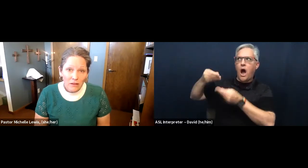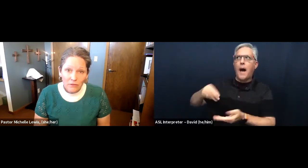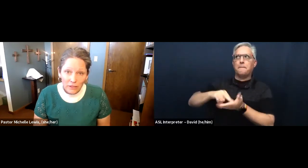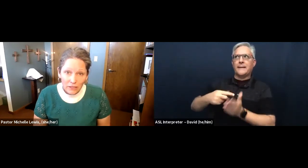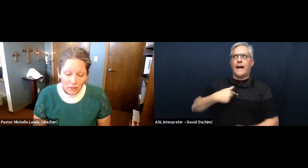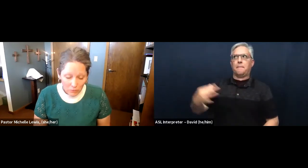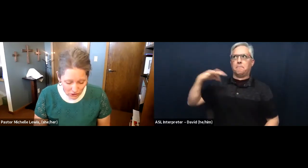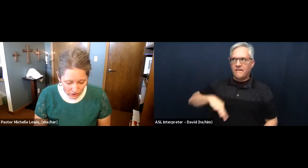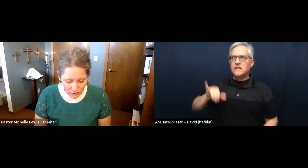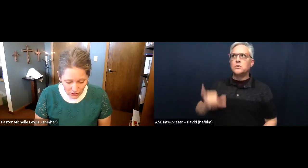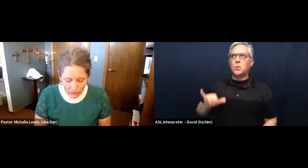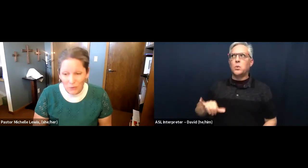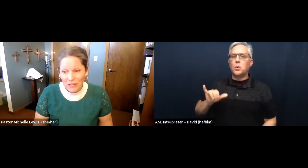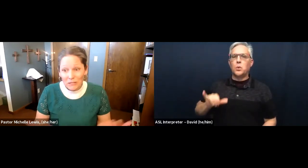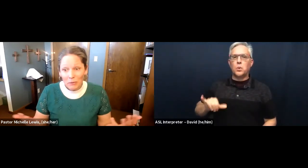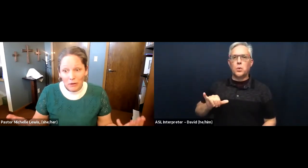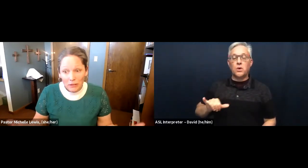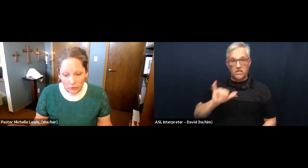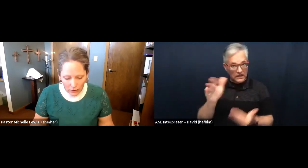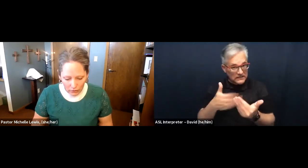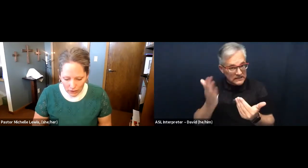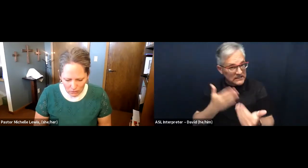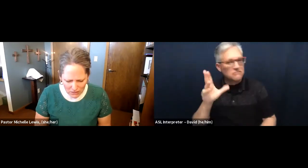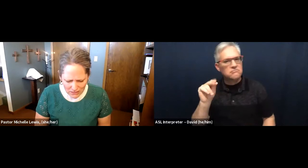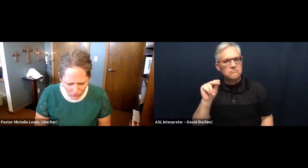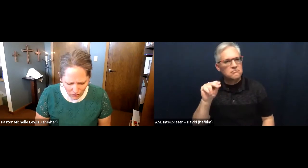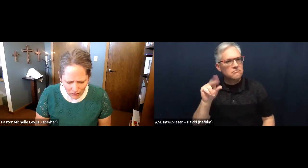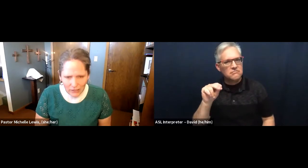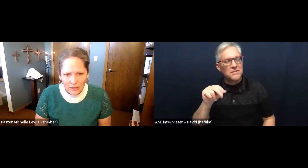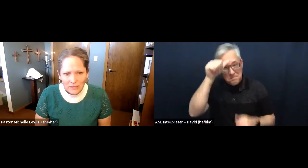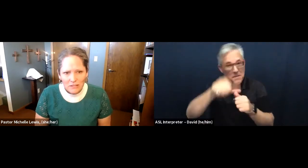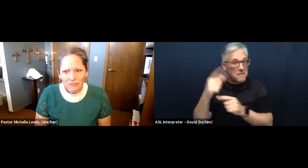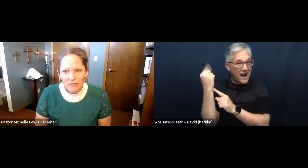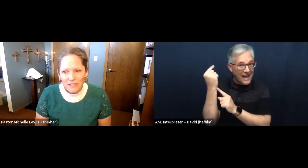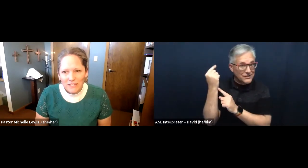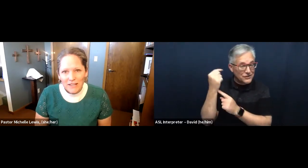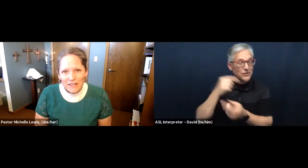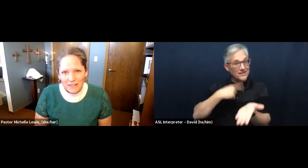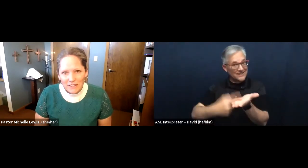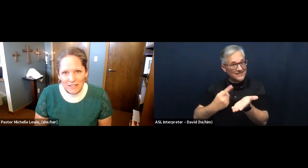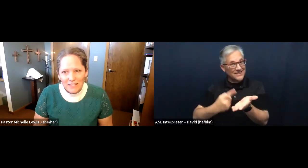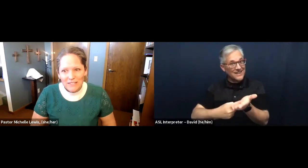And that learning can be challenging. As we talked about a year ago, it can be so hard to confront